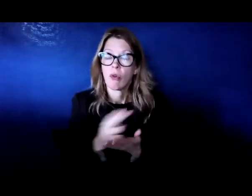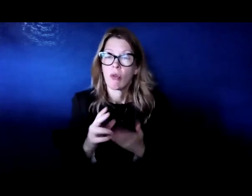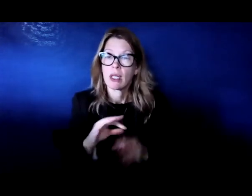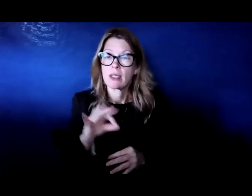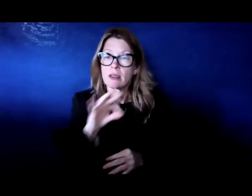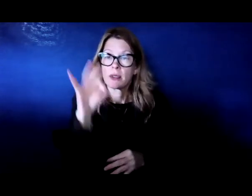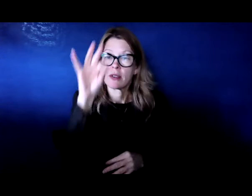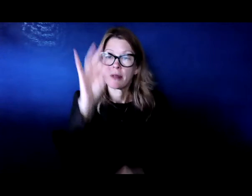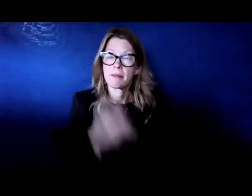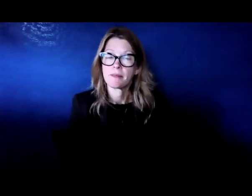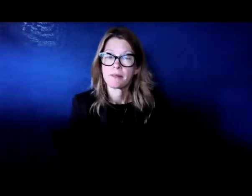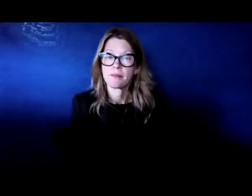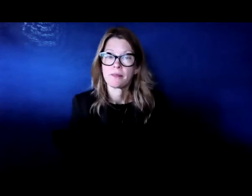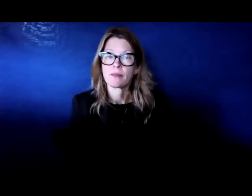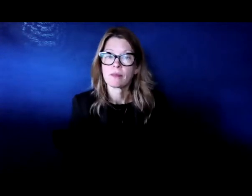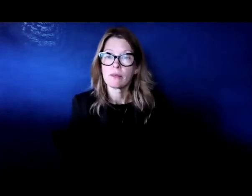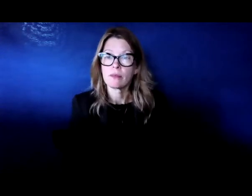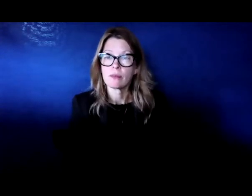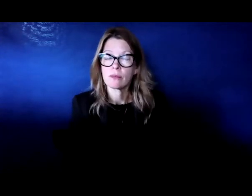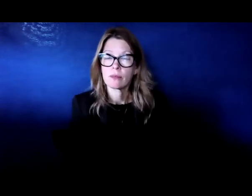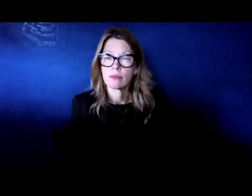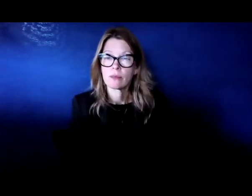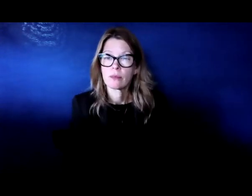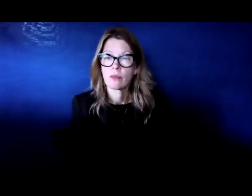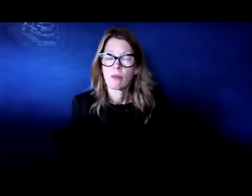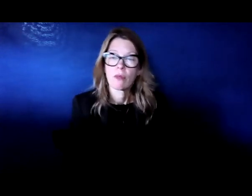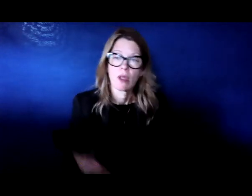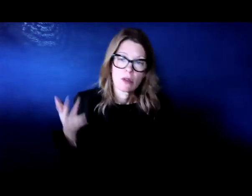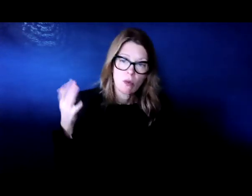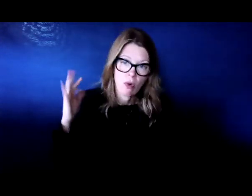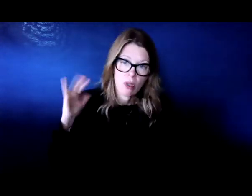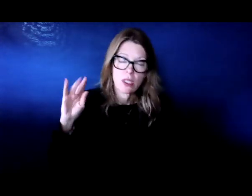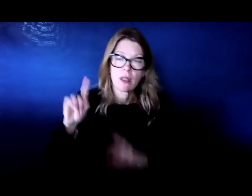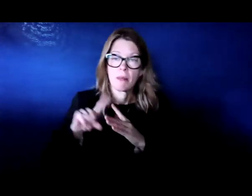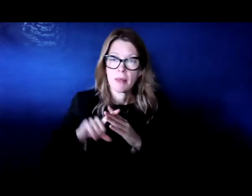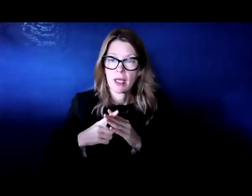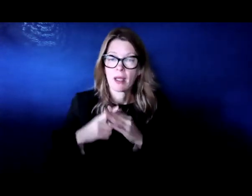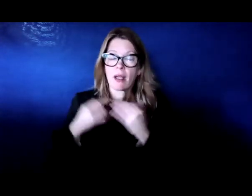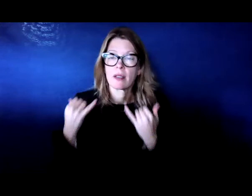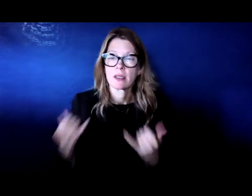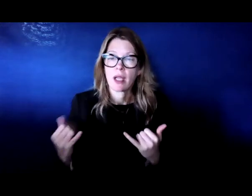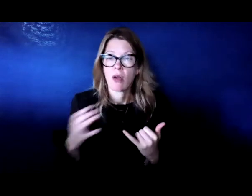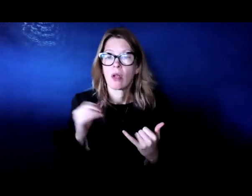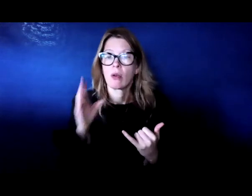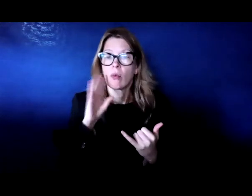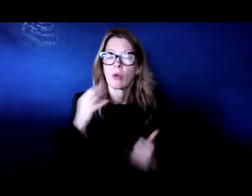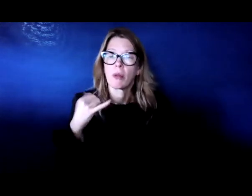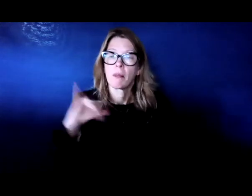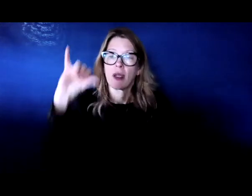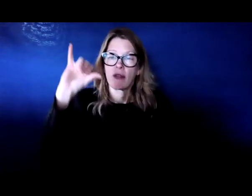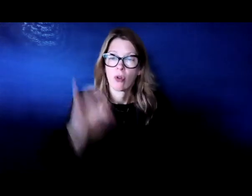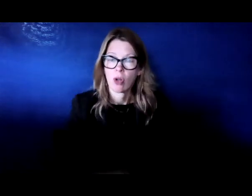Spirit, as it was in the beginning, is now, and will